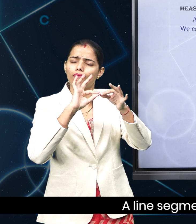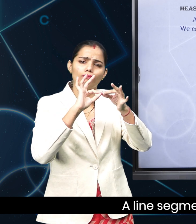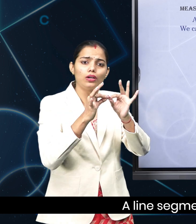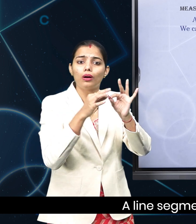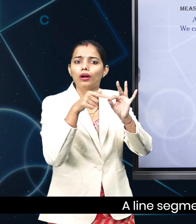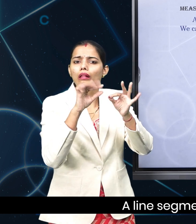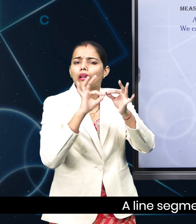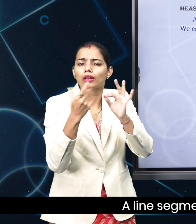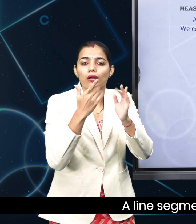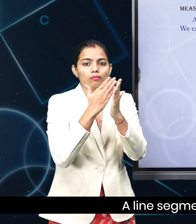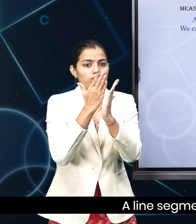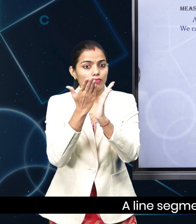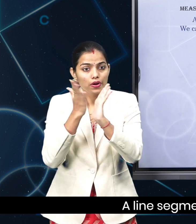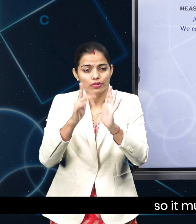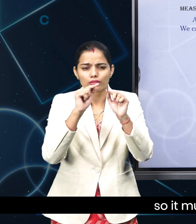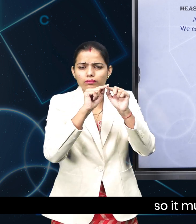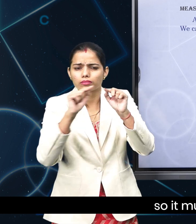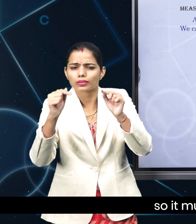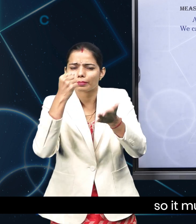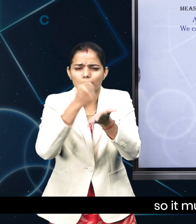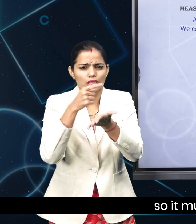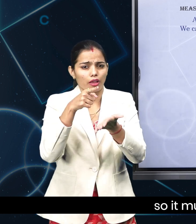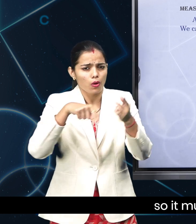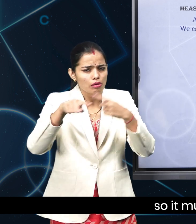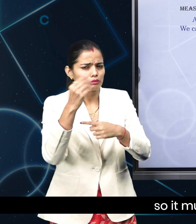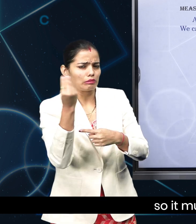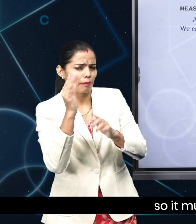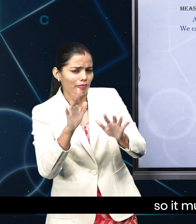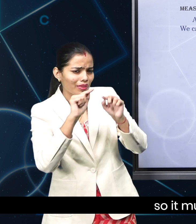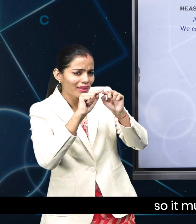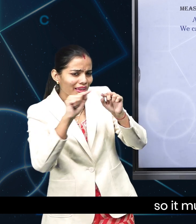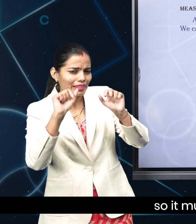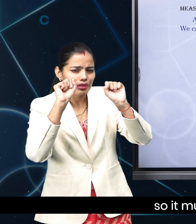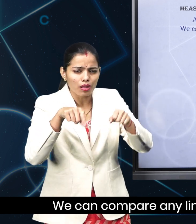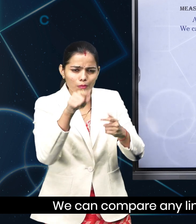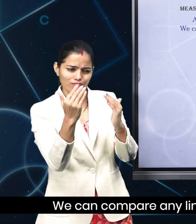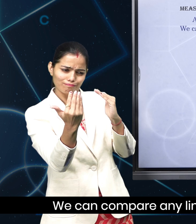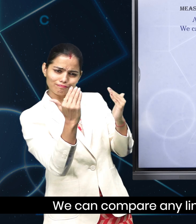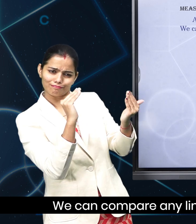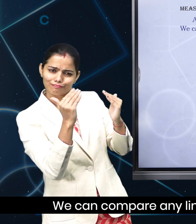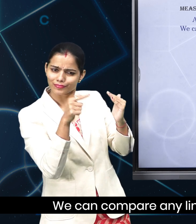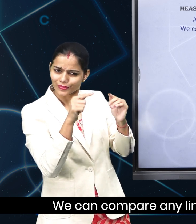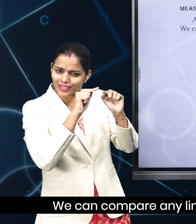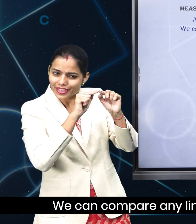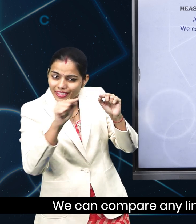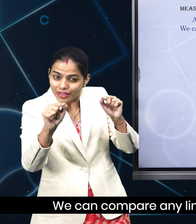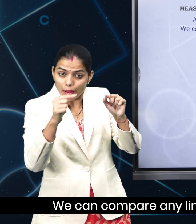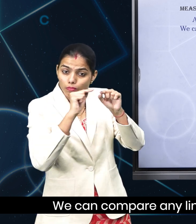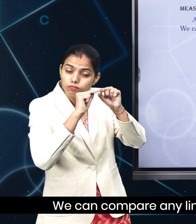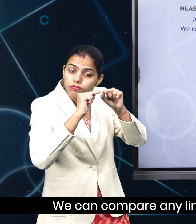part of the line, so it must have some length. we can compare any line segment on the